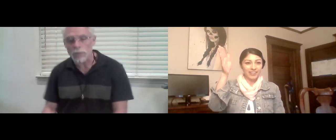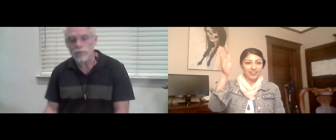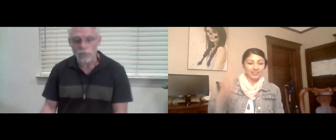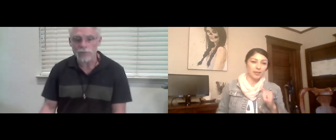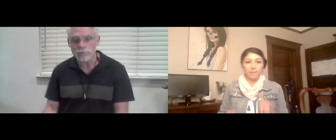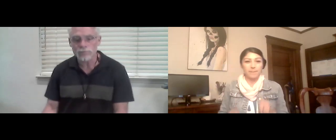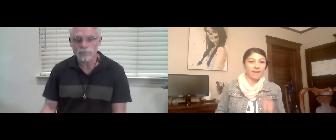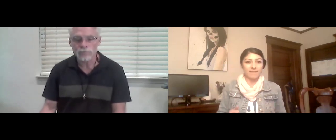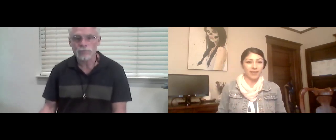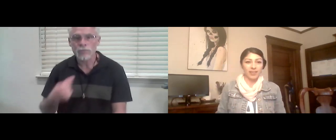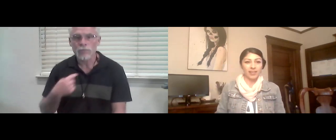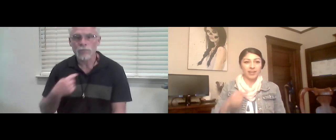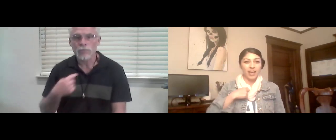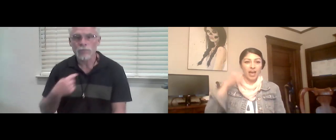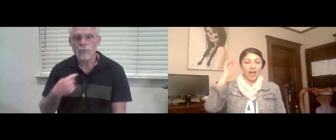stomp my feet.